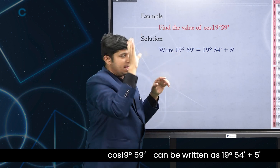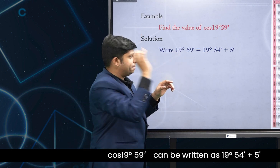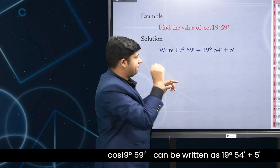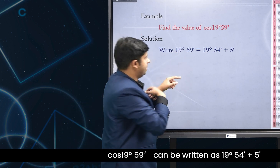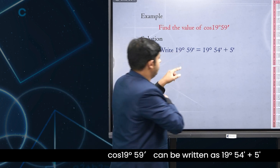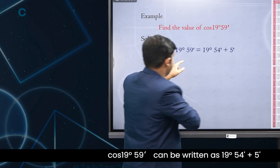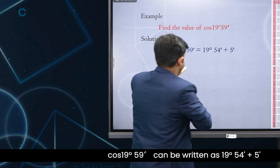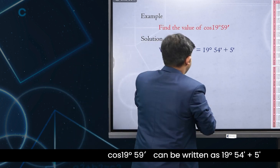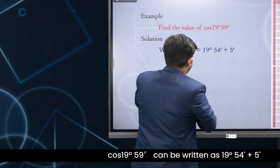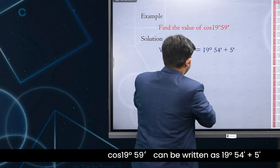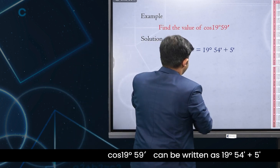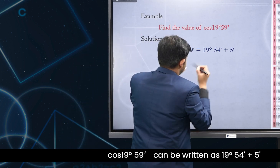5 minutes.